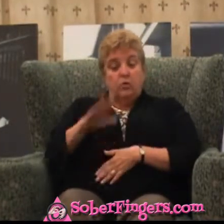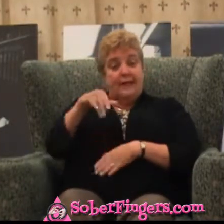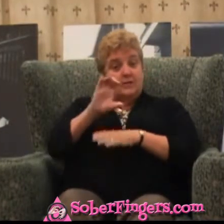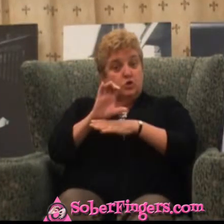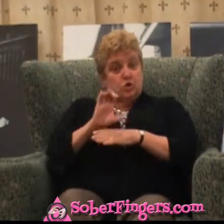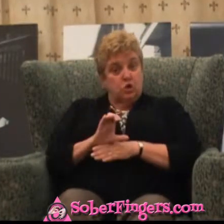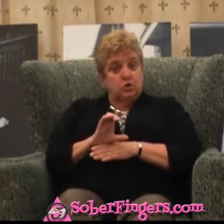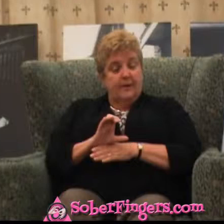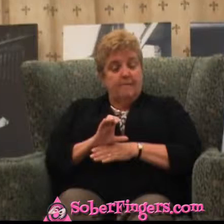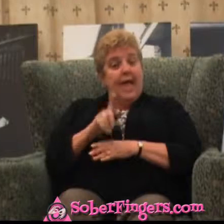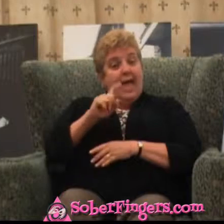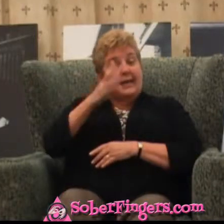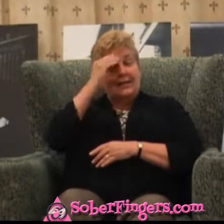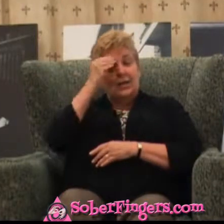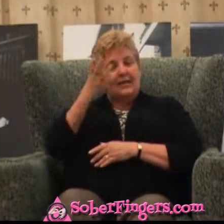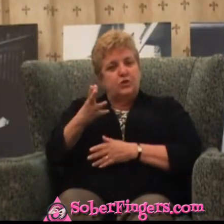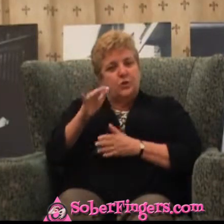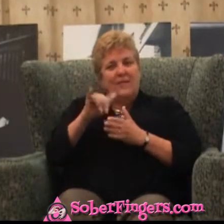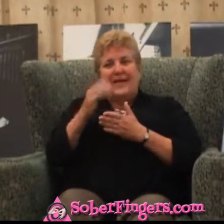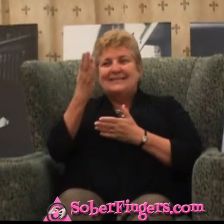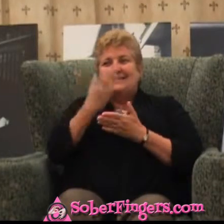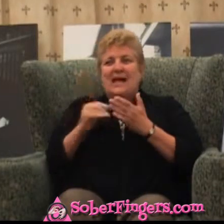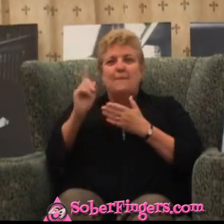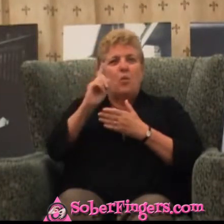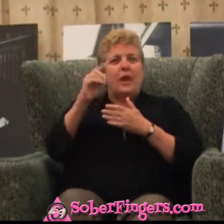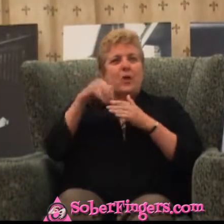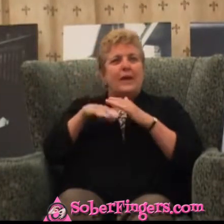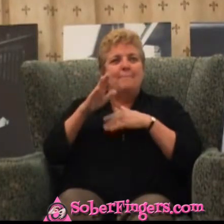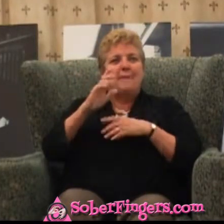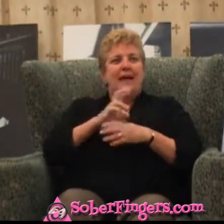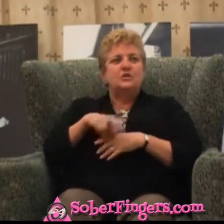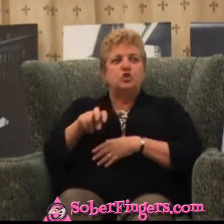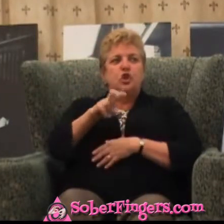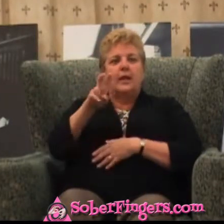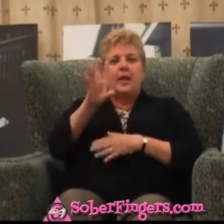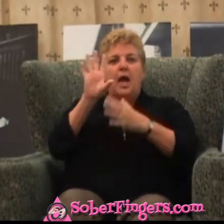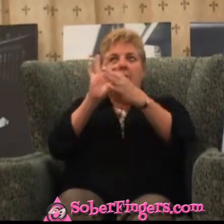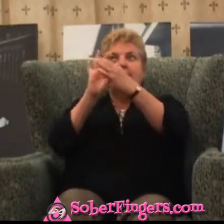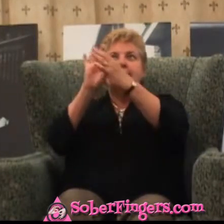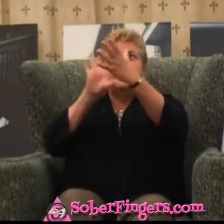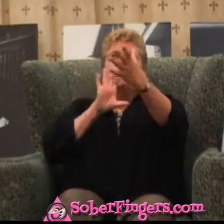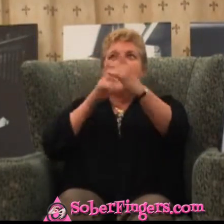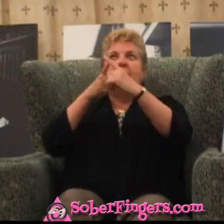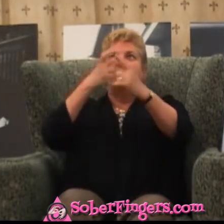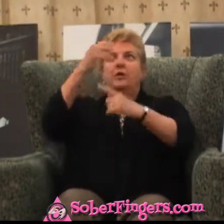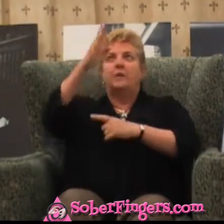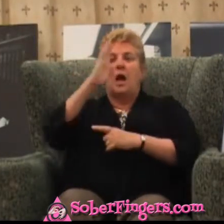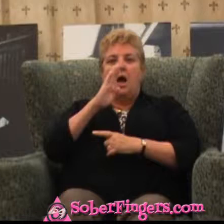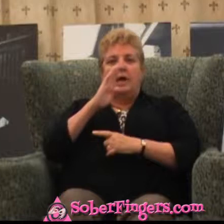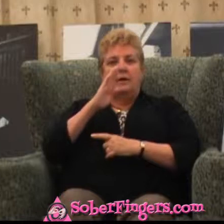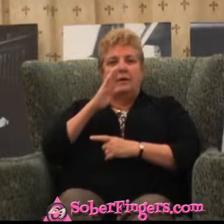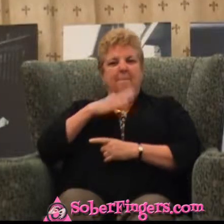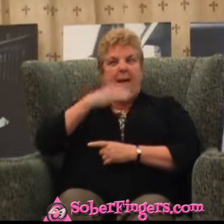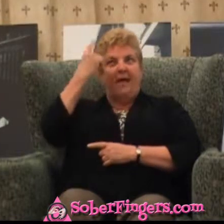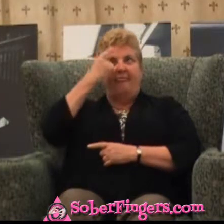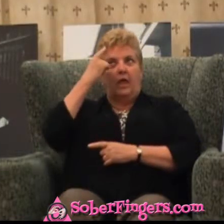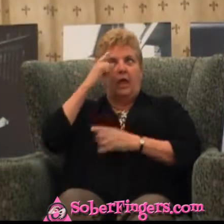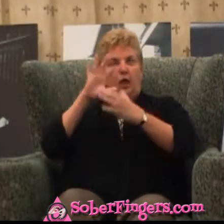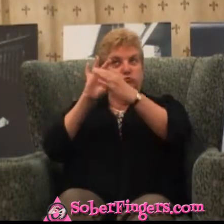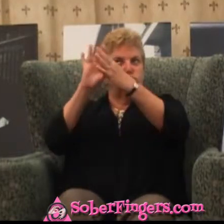let you know that somewhere in my journey through church, I separated from God because of my thinking. It's funny when you sit